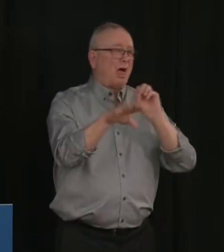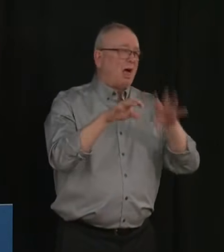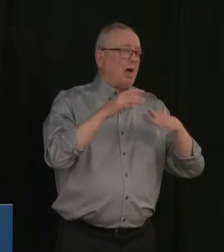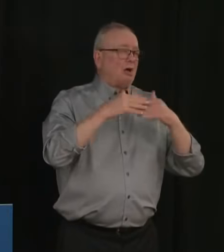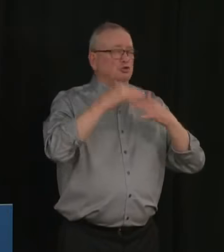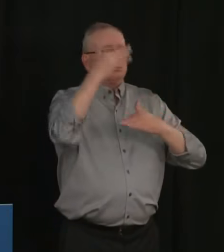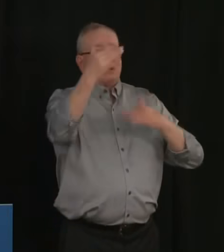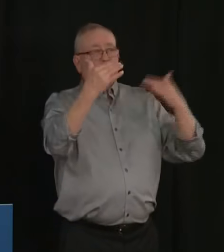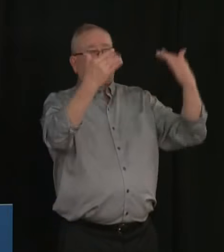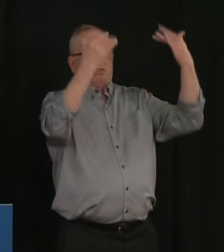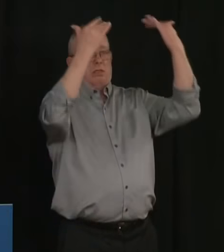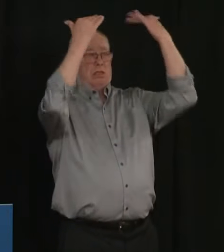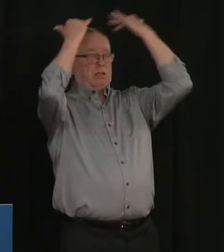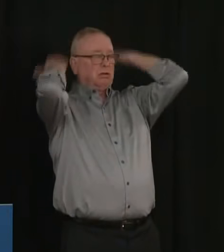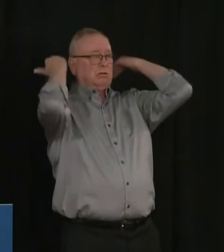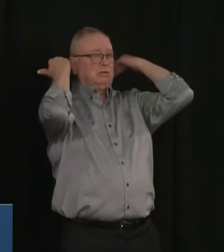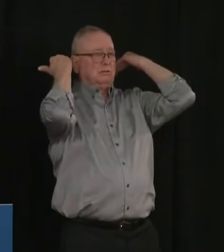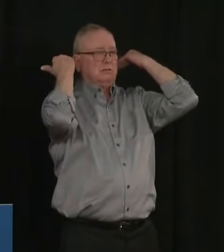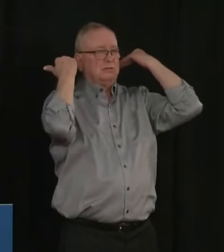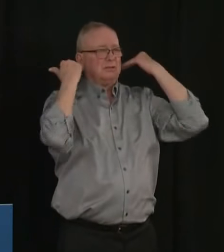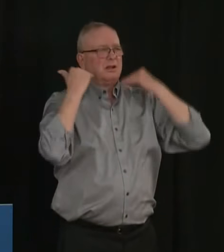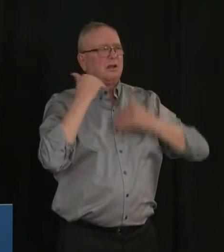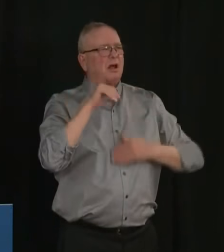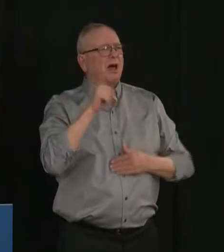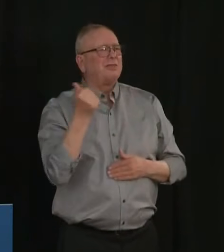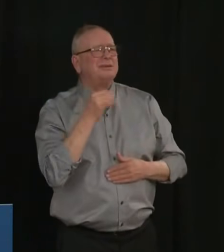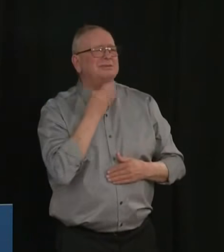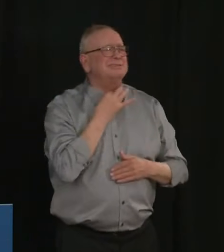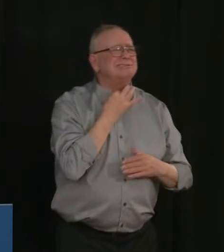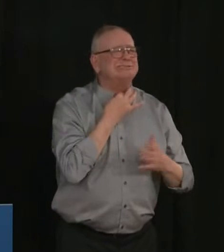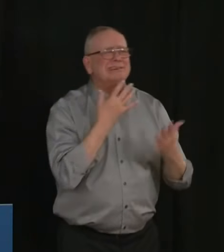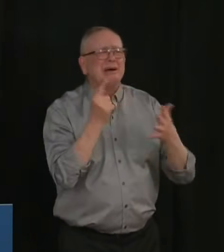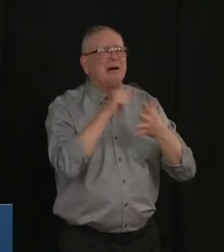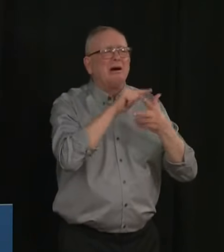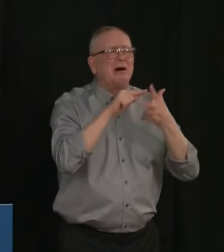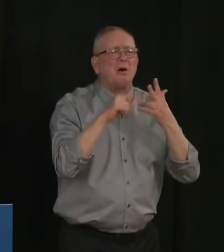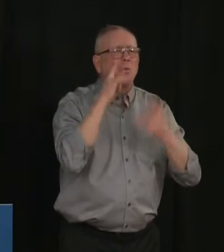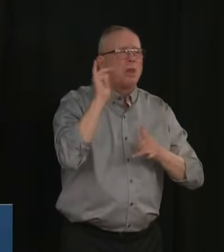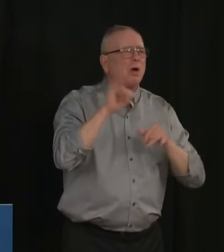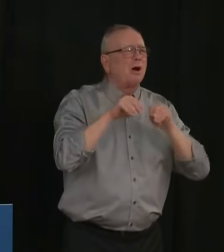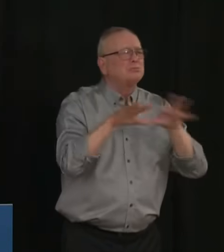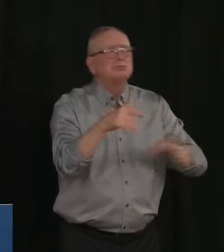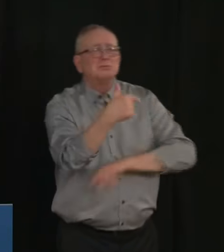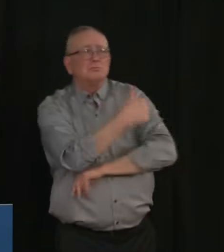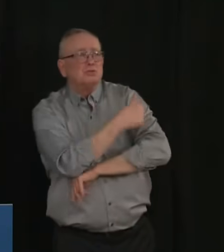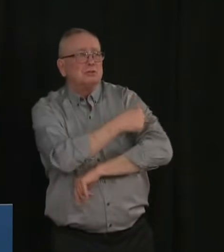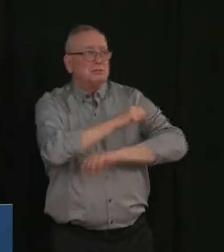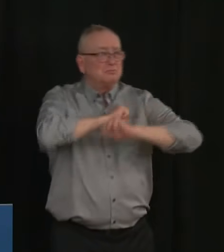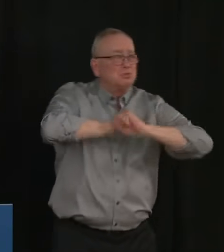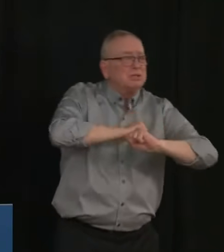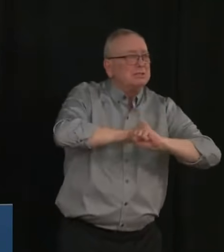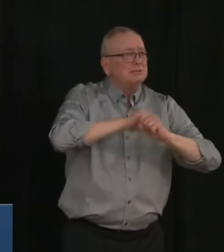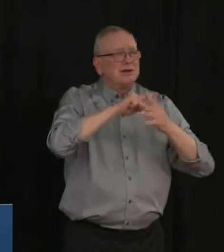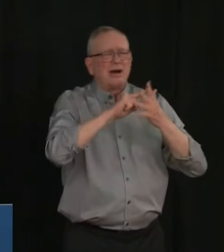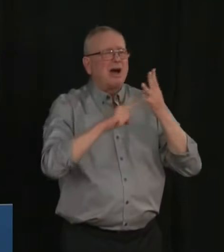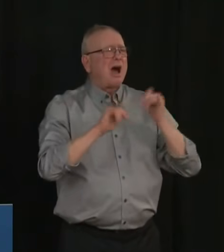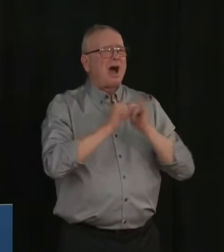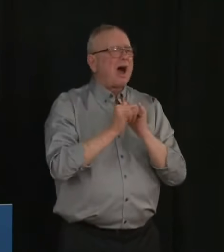many questions like how contagious variants are, whether vaccines will work, and what we can do to limit onward